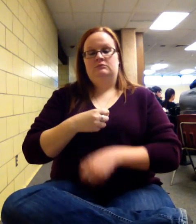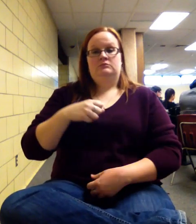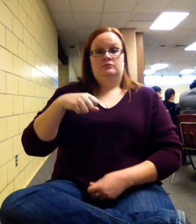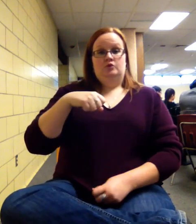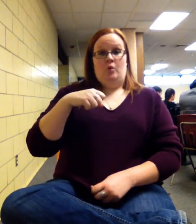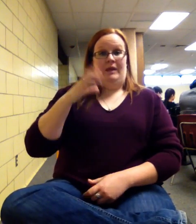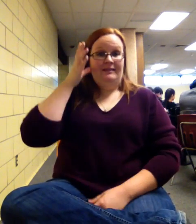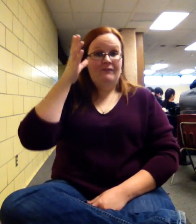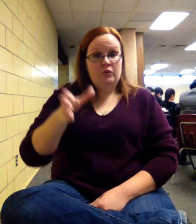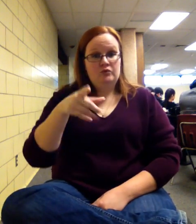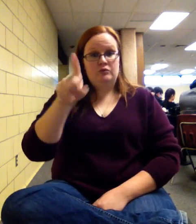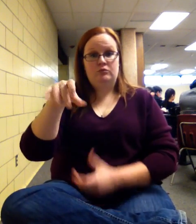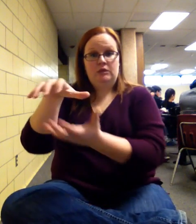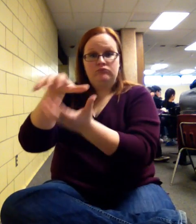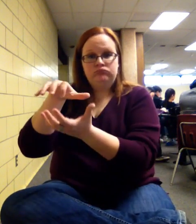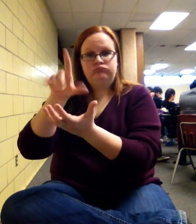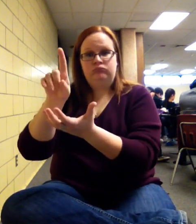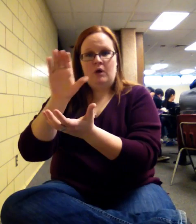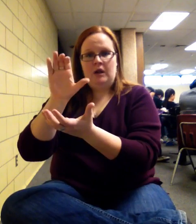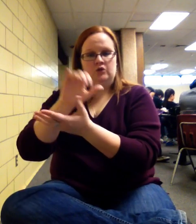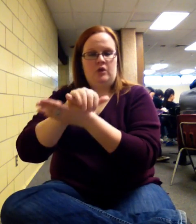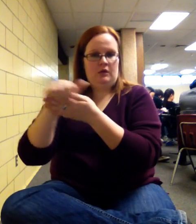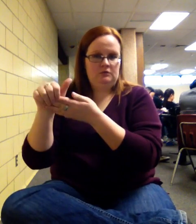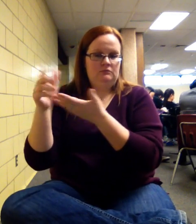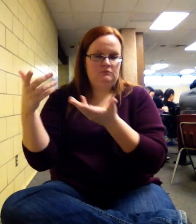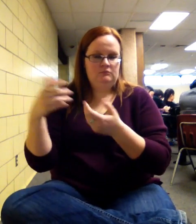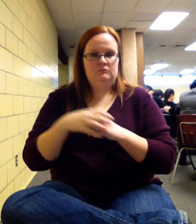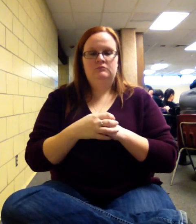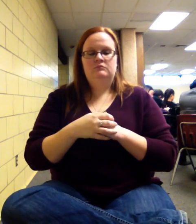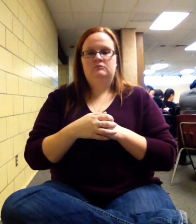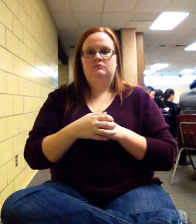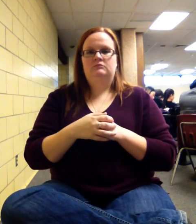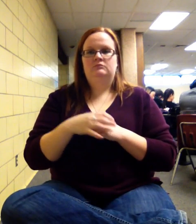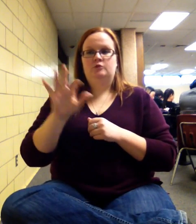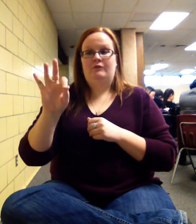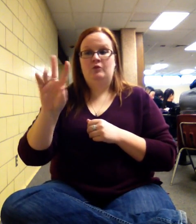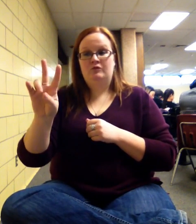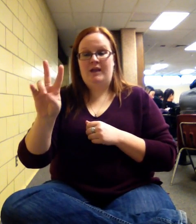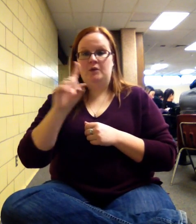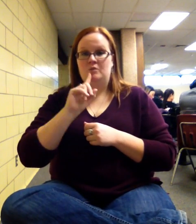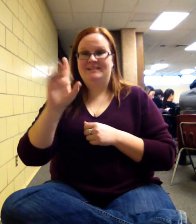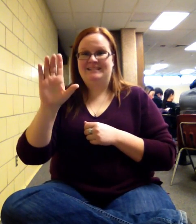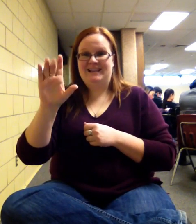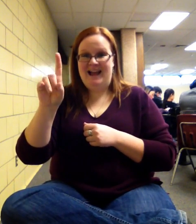the future. So 100, get your future value. He's saying you need